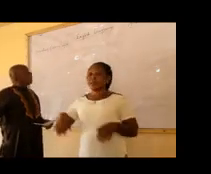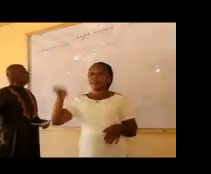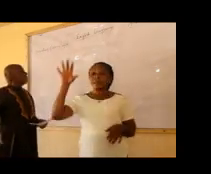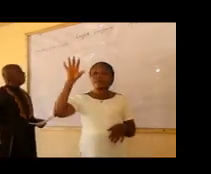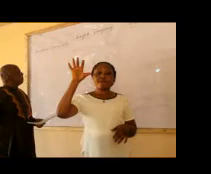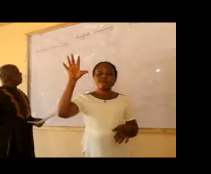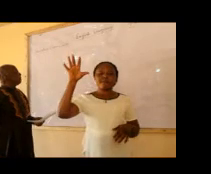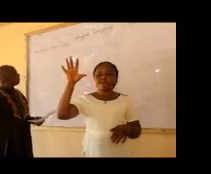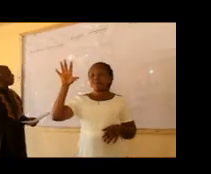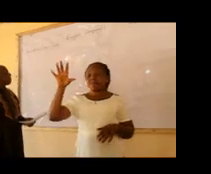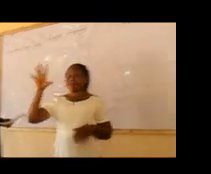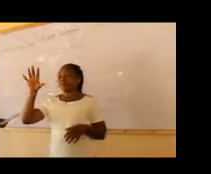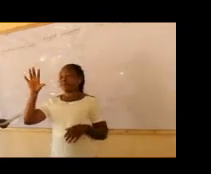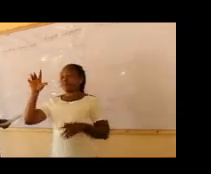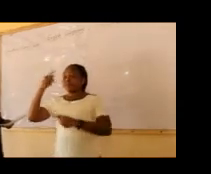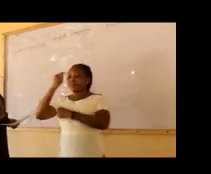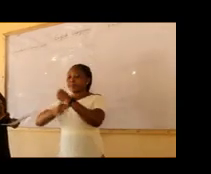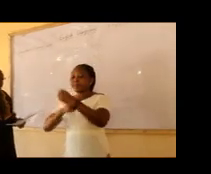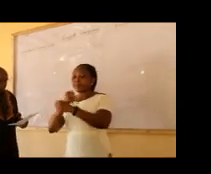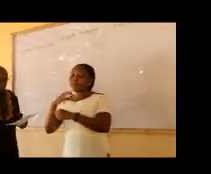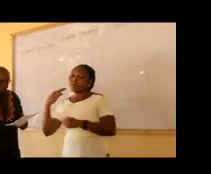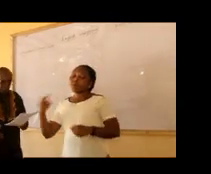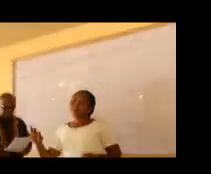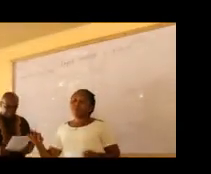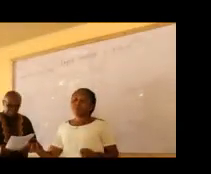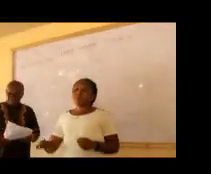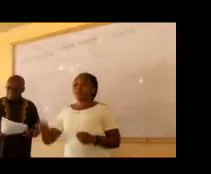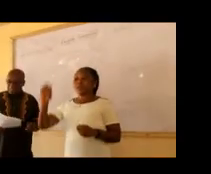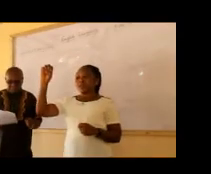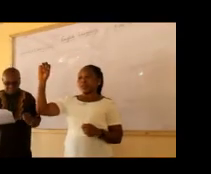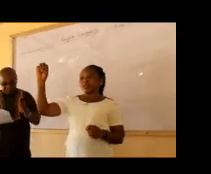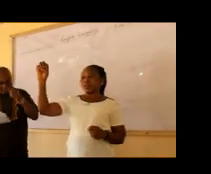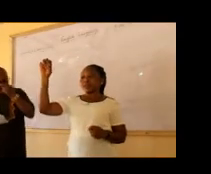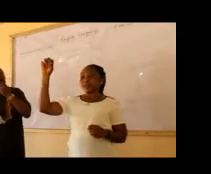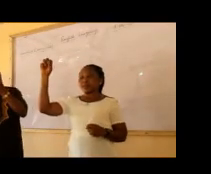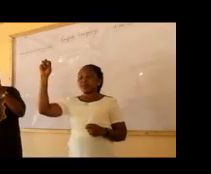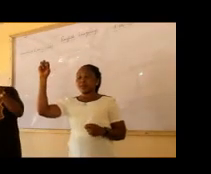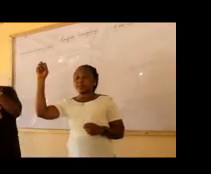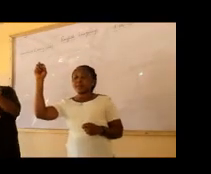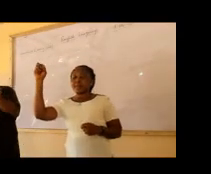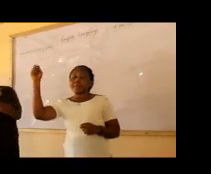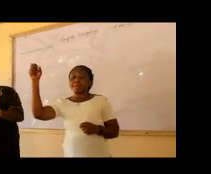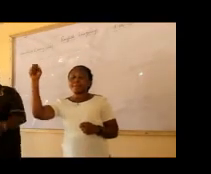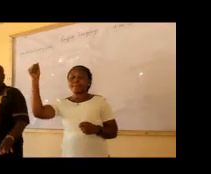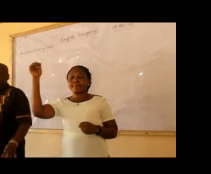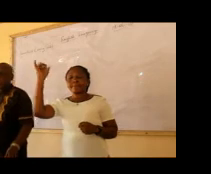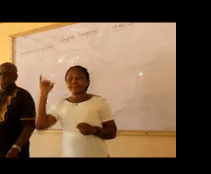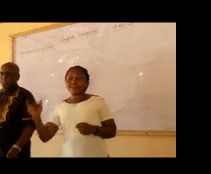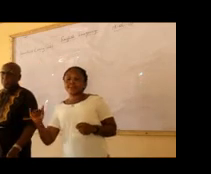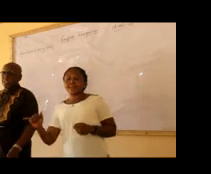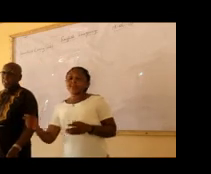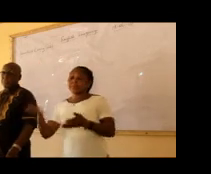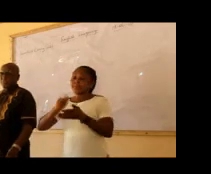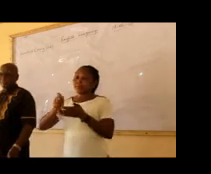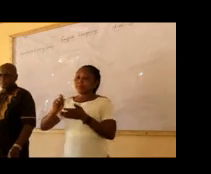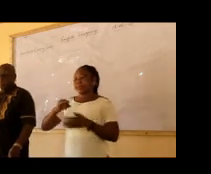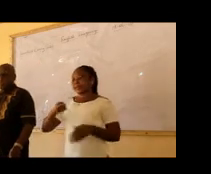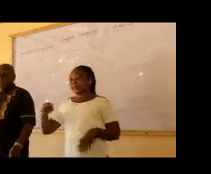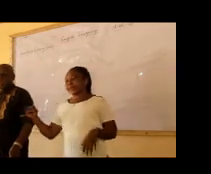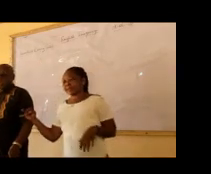and the first one is, we said, is narrative essay. Second one, descriptive